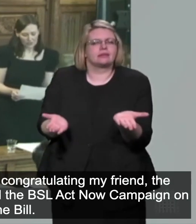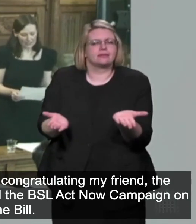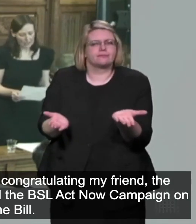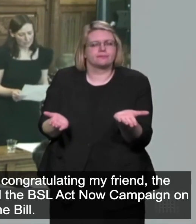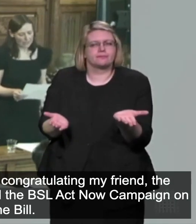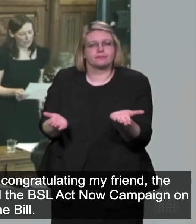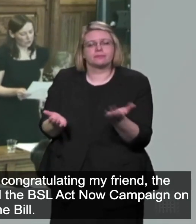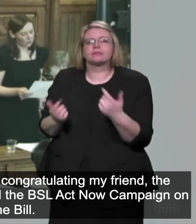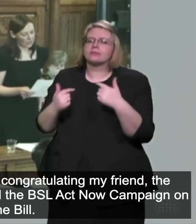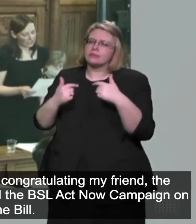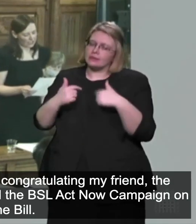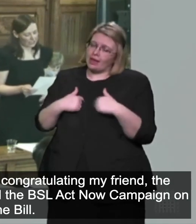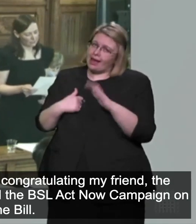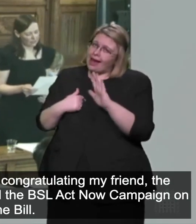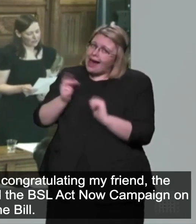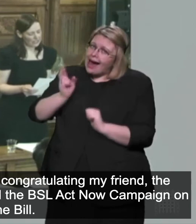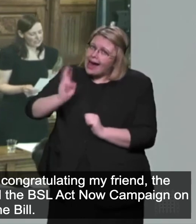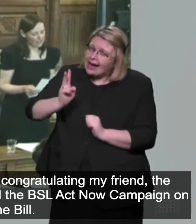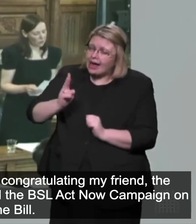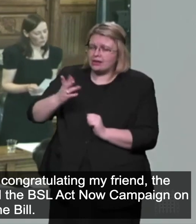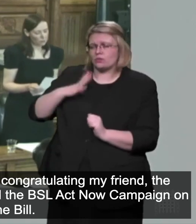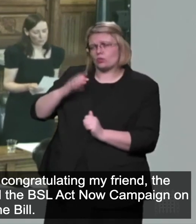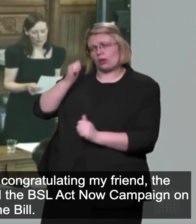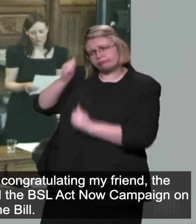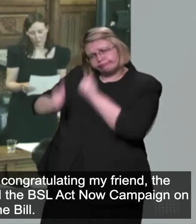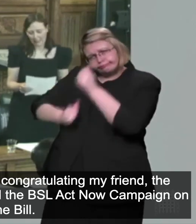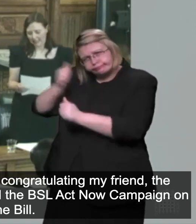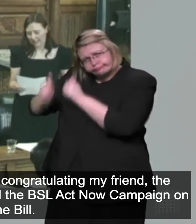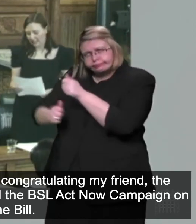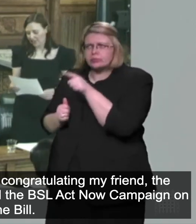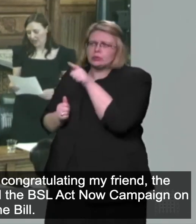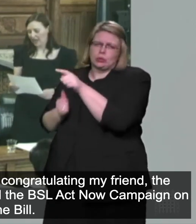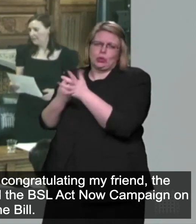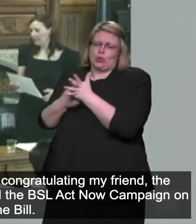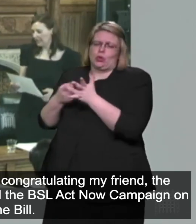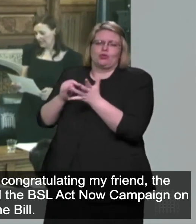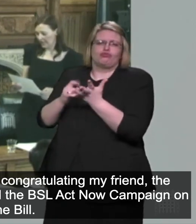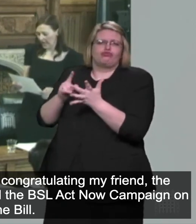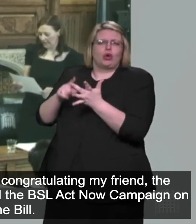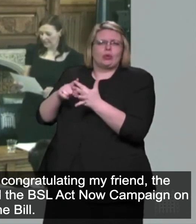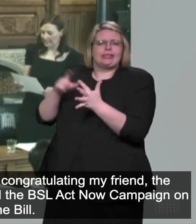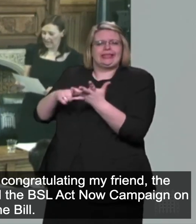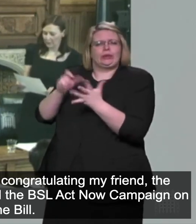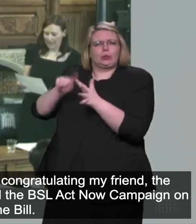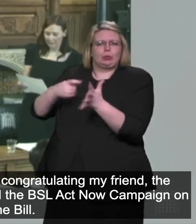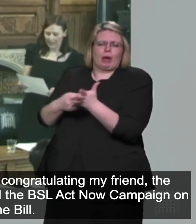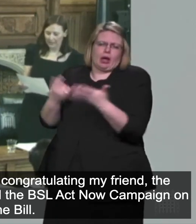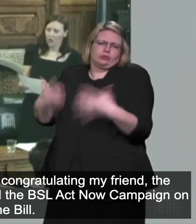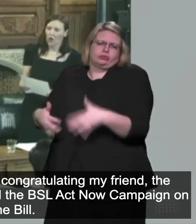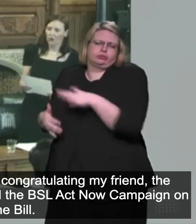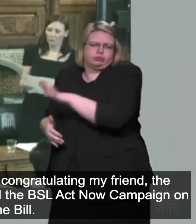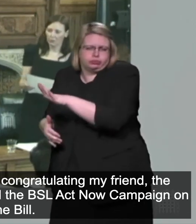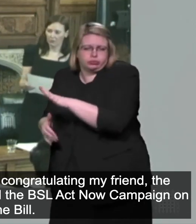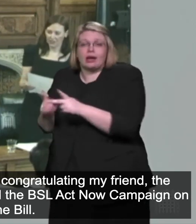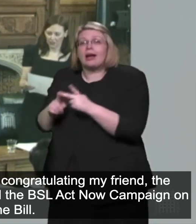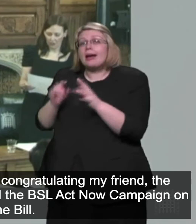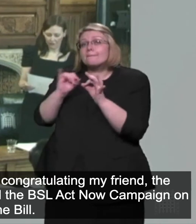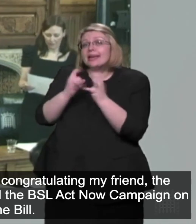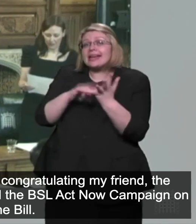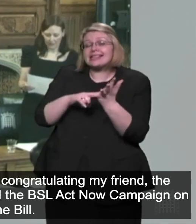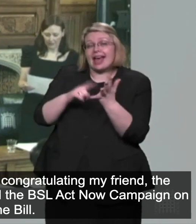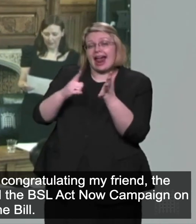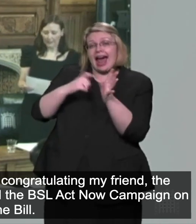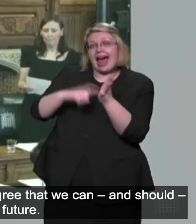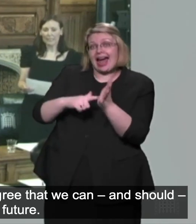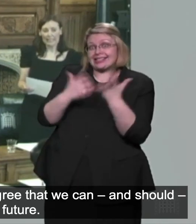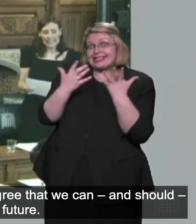end once again by congratulating my friend, the Honourable Member for West Lancashire, and the BSL Act Now campaign on the progression of